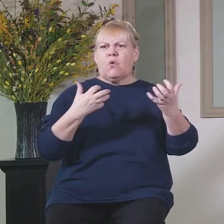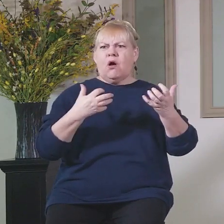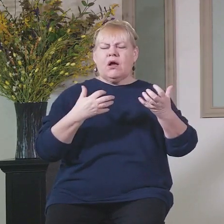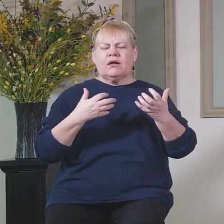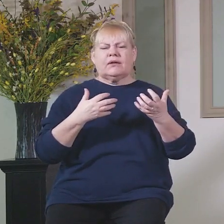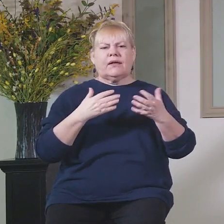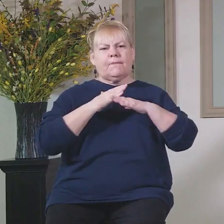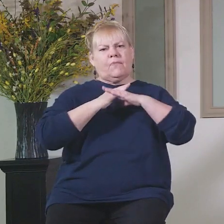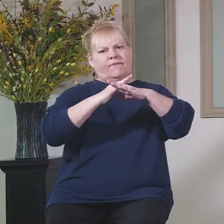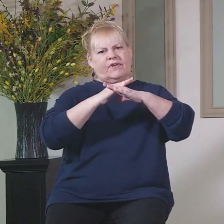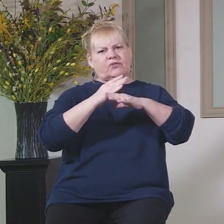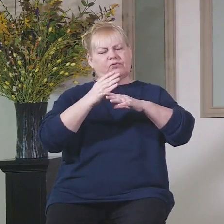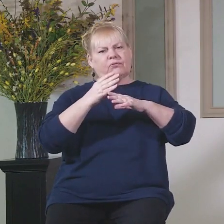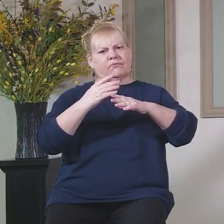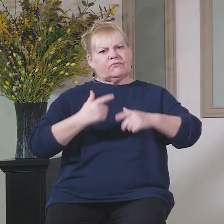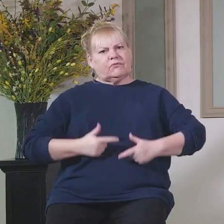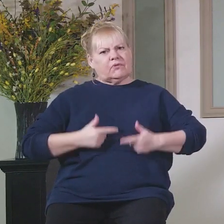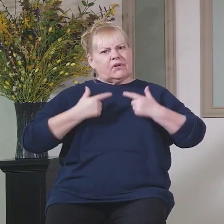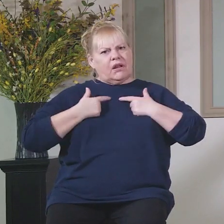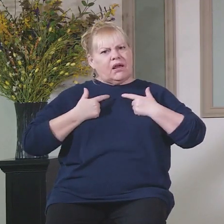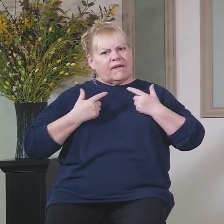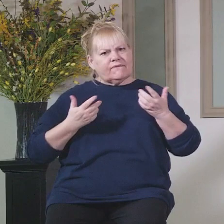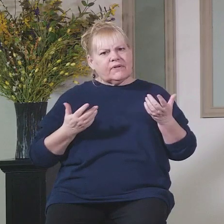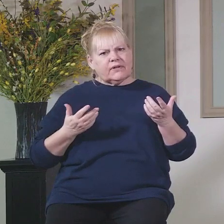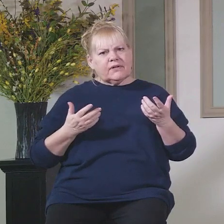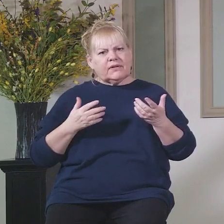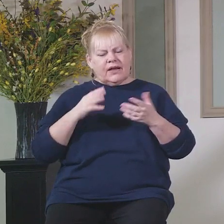Life, as the world defines it.